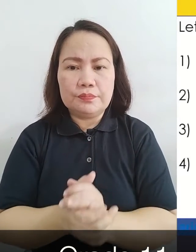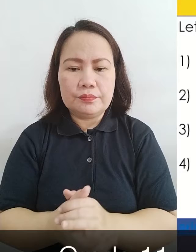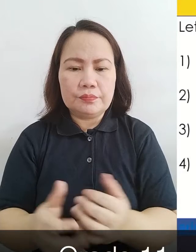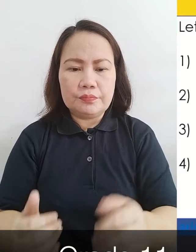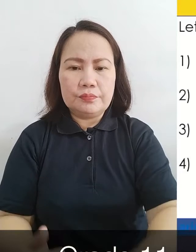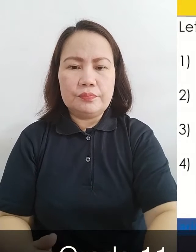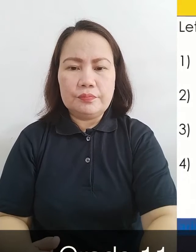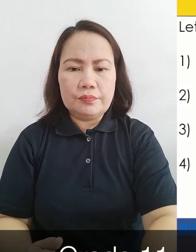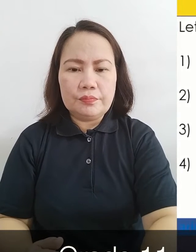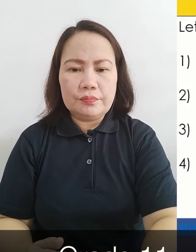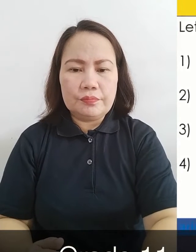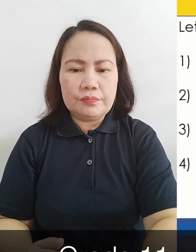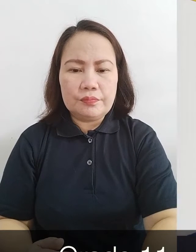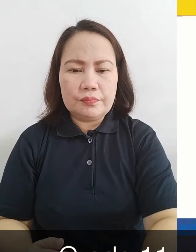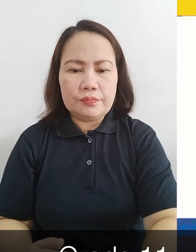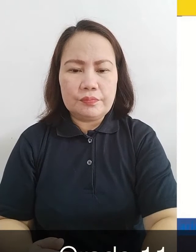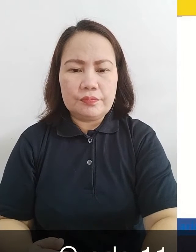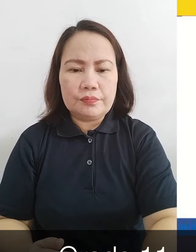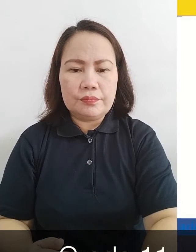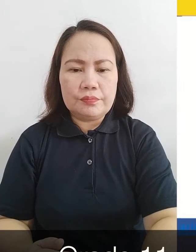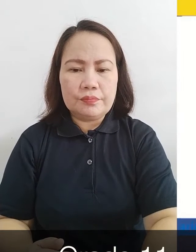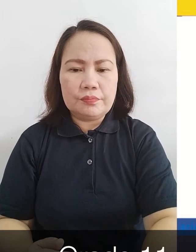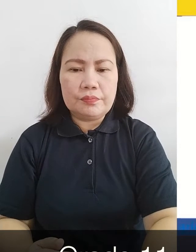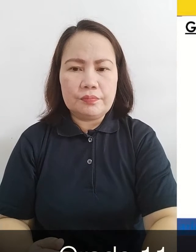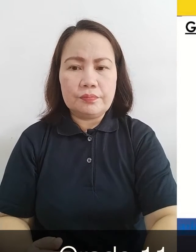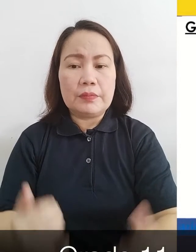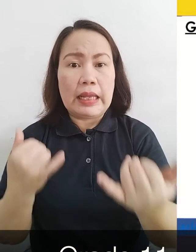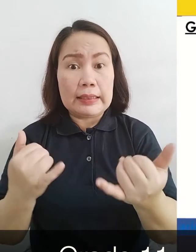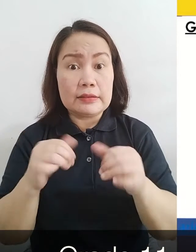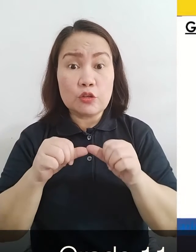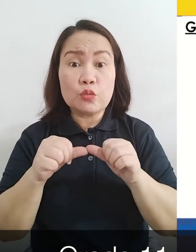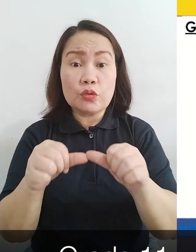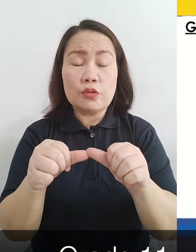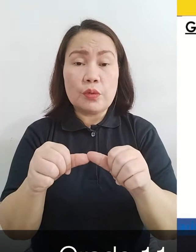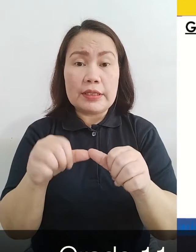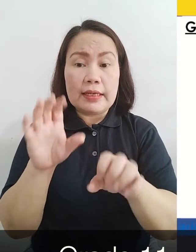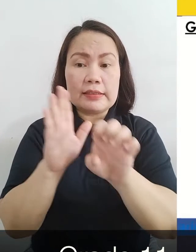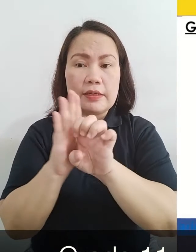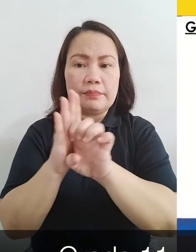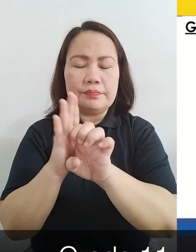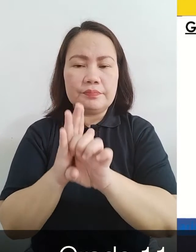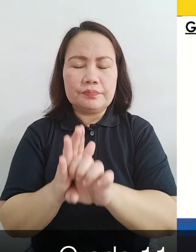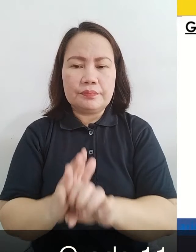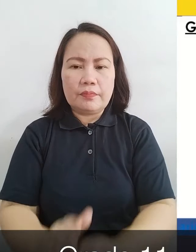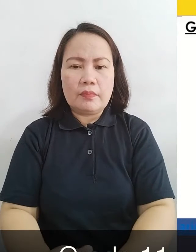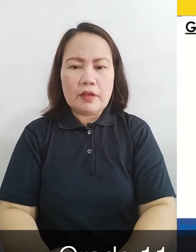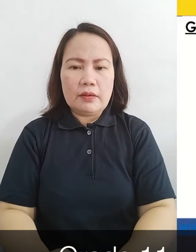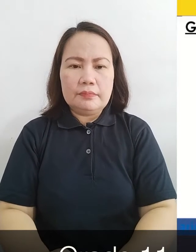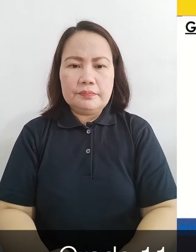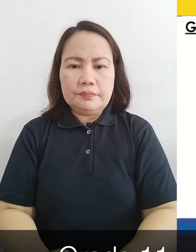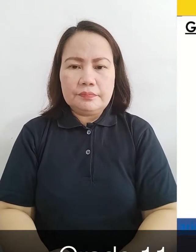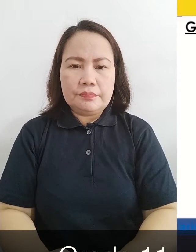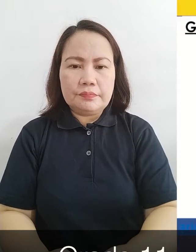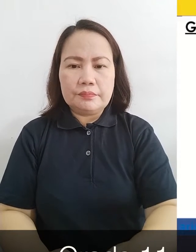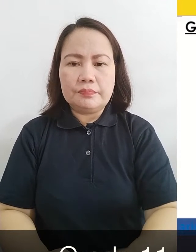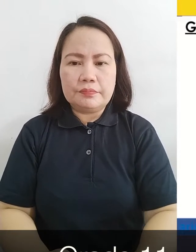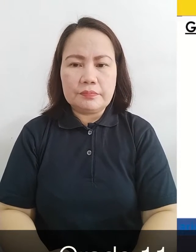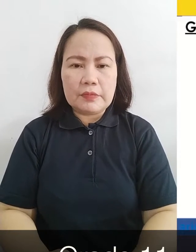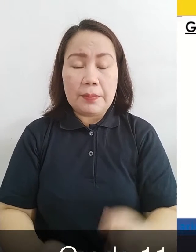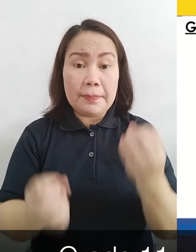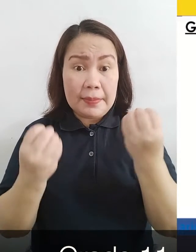Okay, let's proceed for the examples. I'll give you a set of given